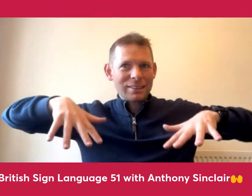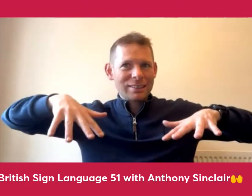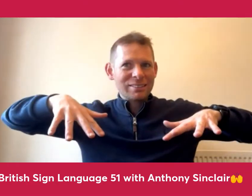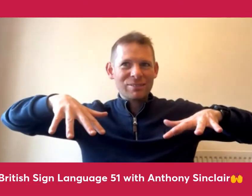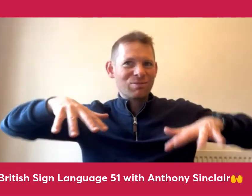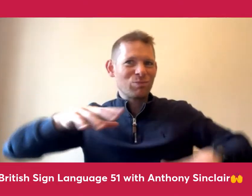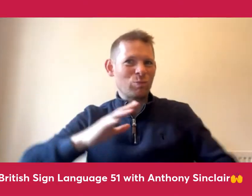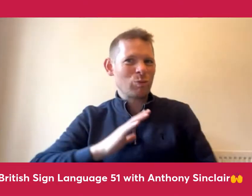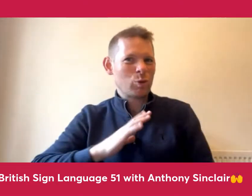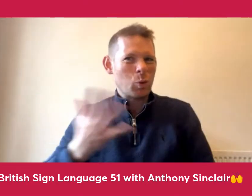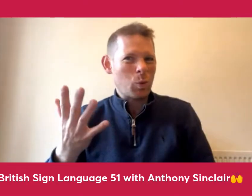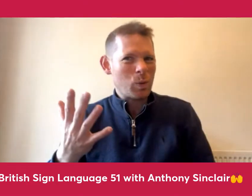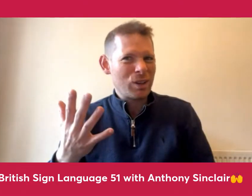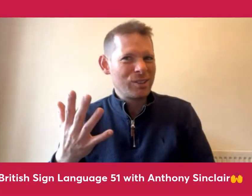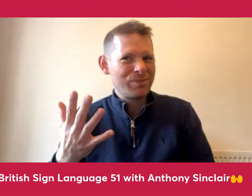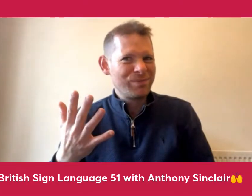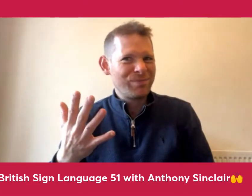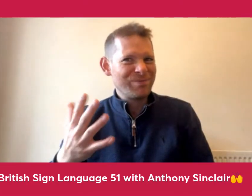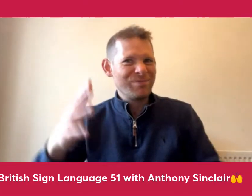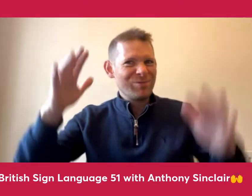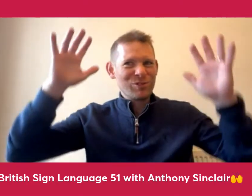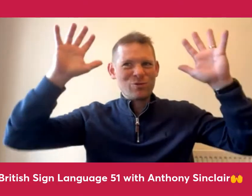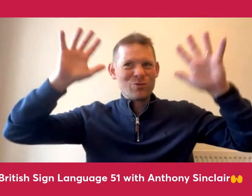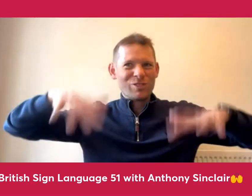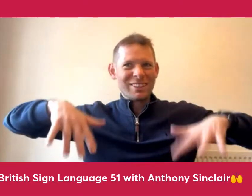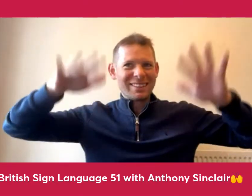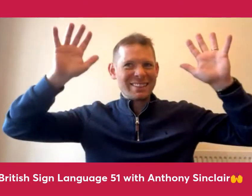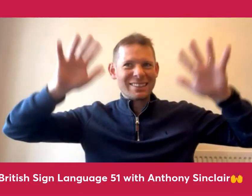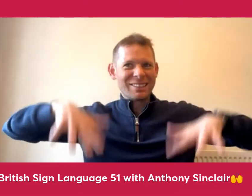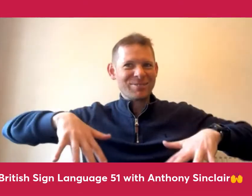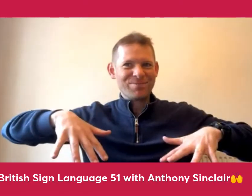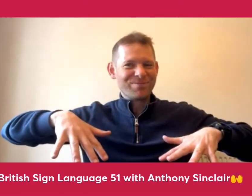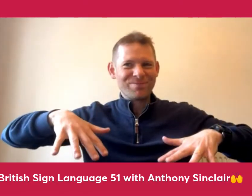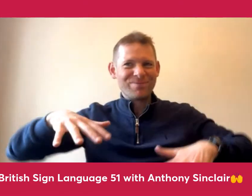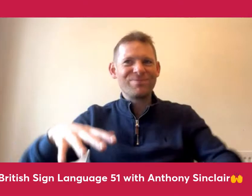raining. We don't want rain on our holidays.